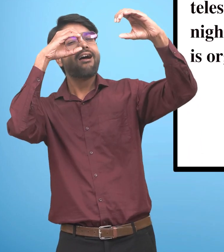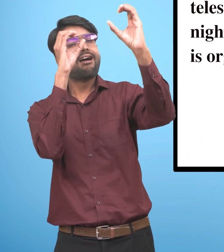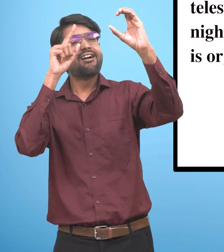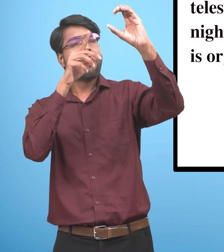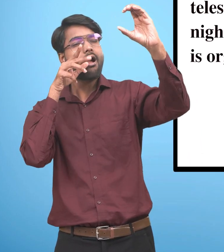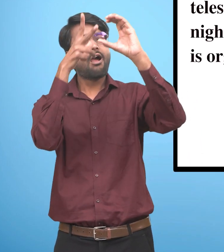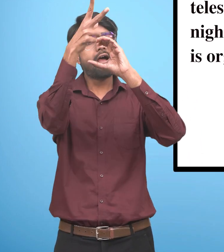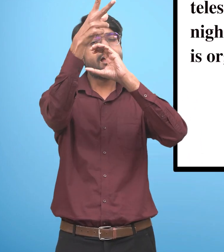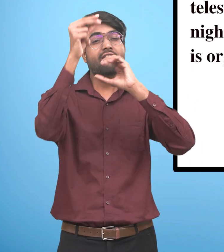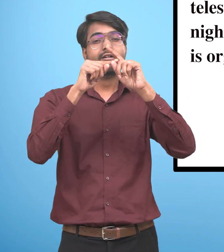in your region.